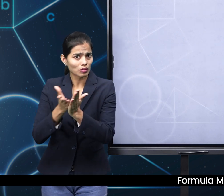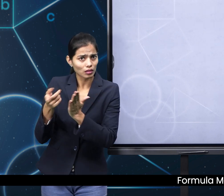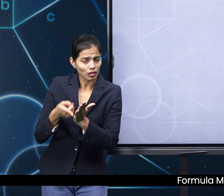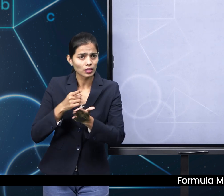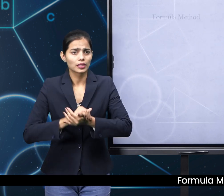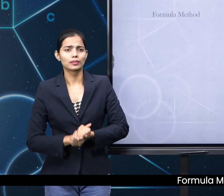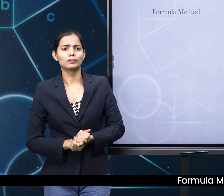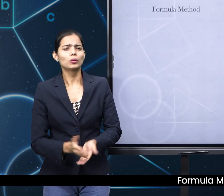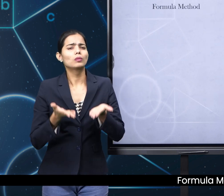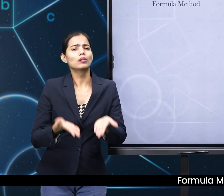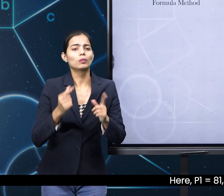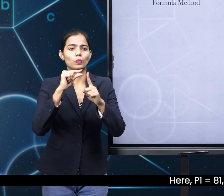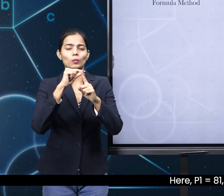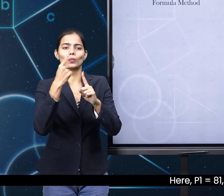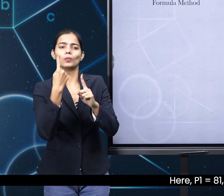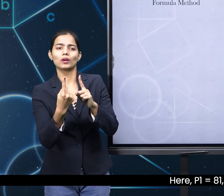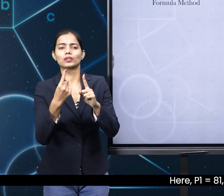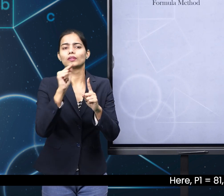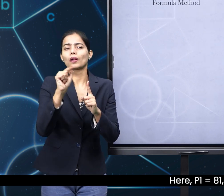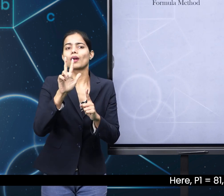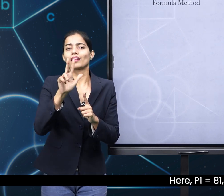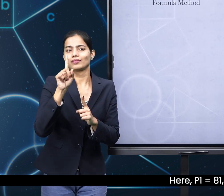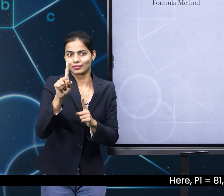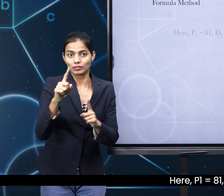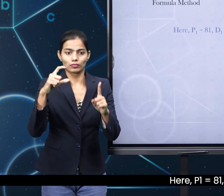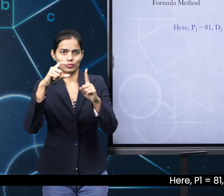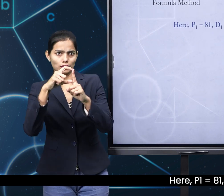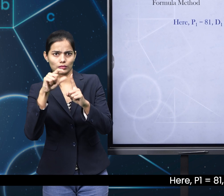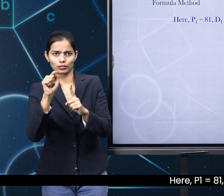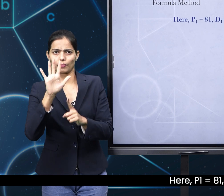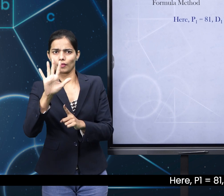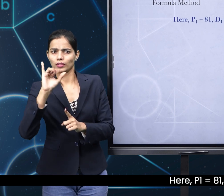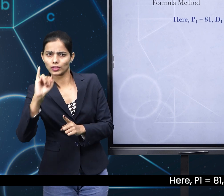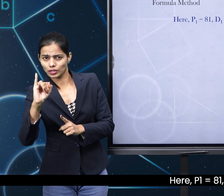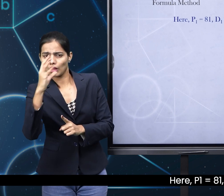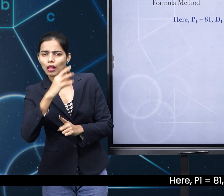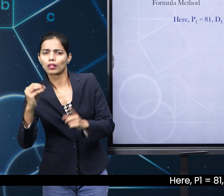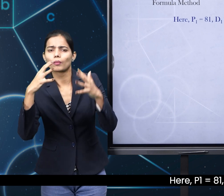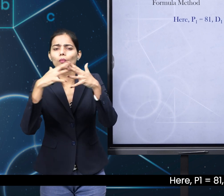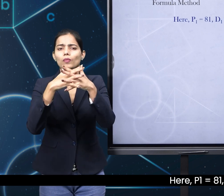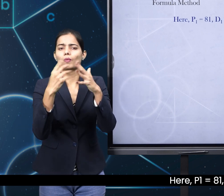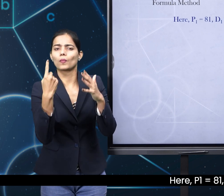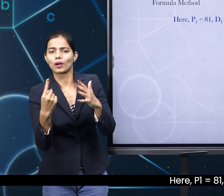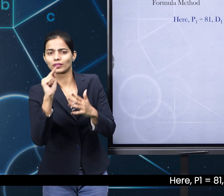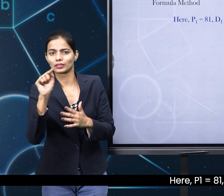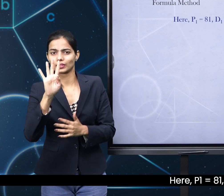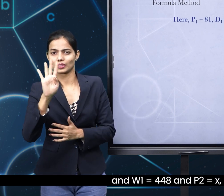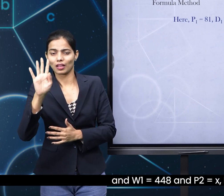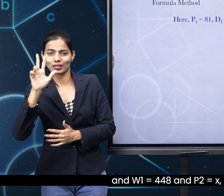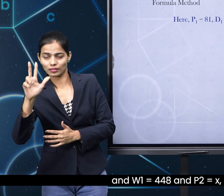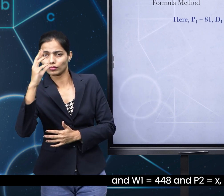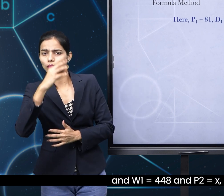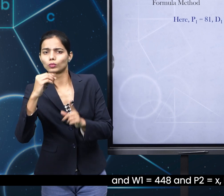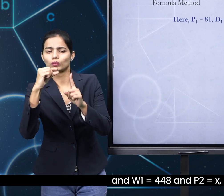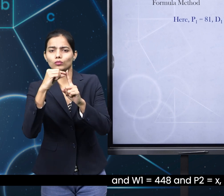Formula method. Here, P1 is equal to 81, D1 is equal to 56